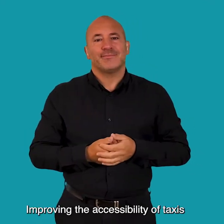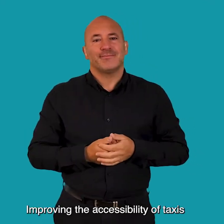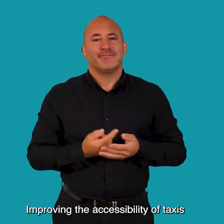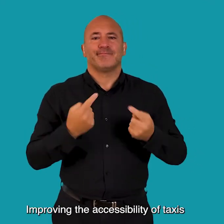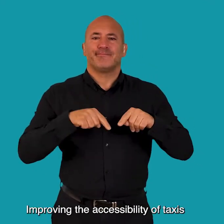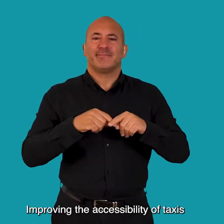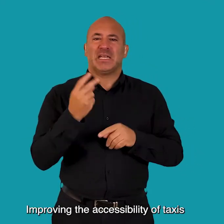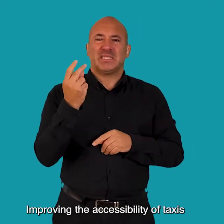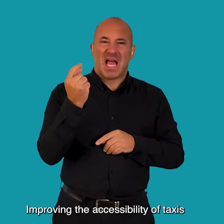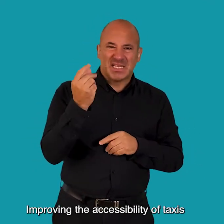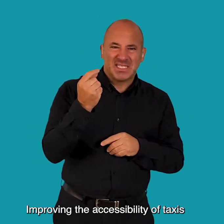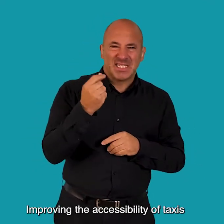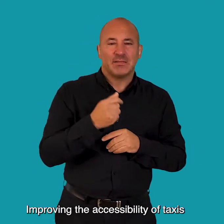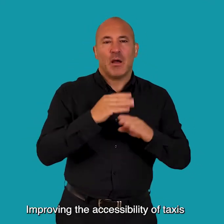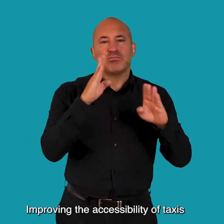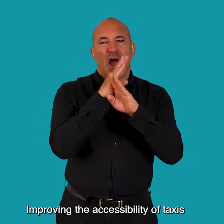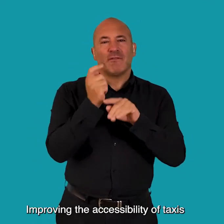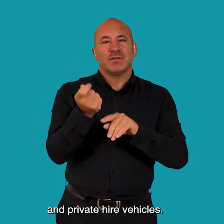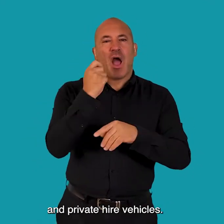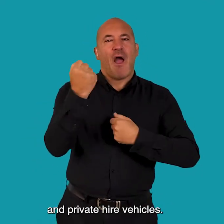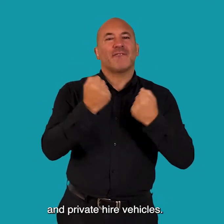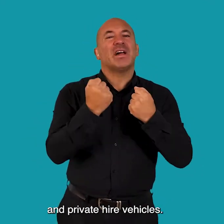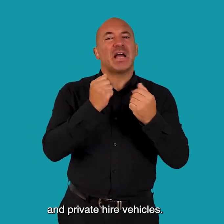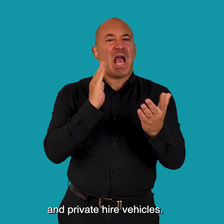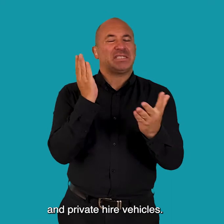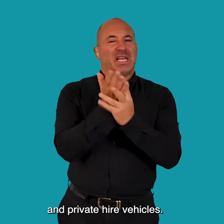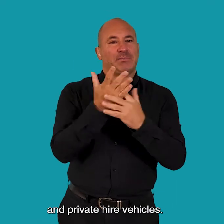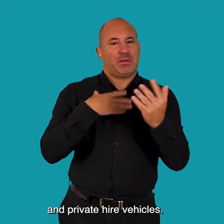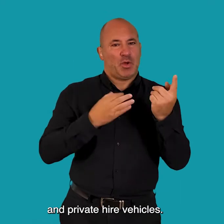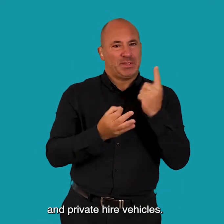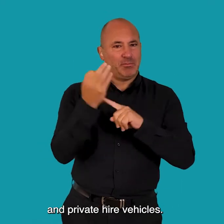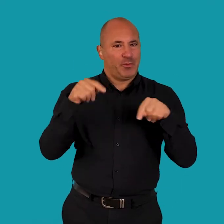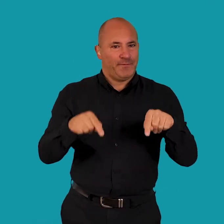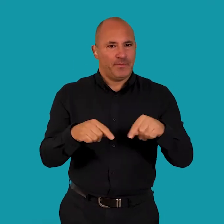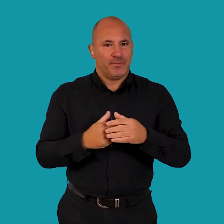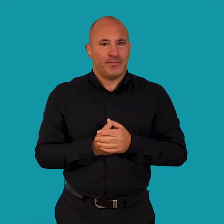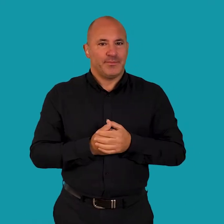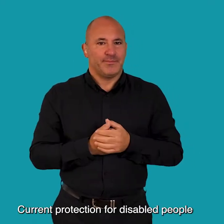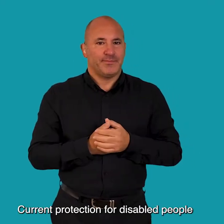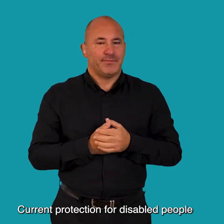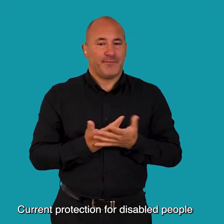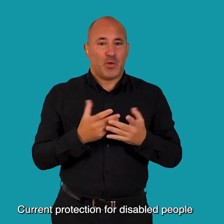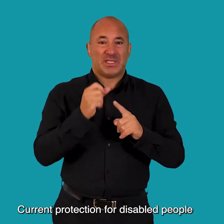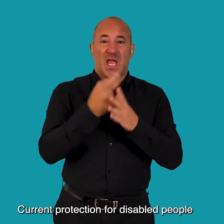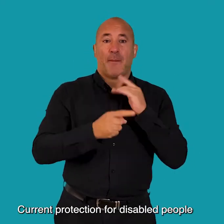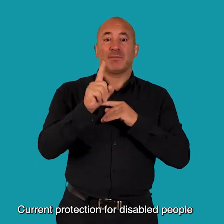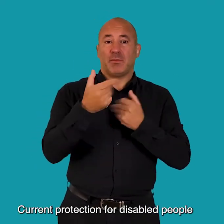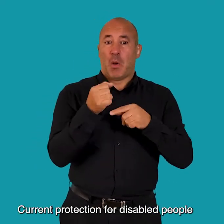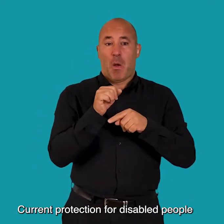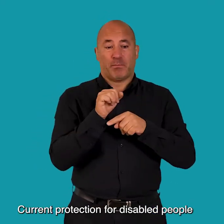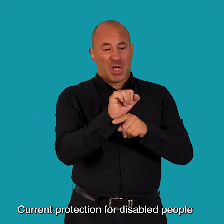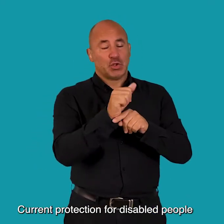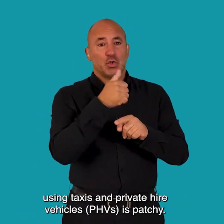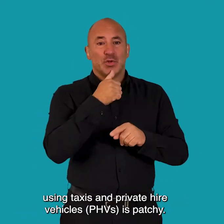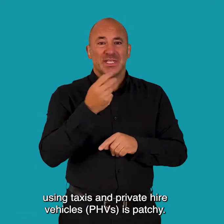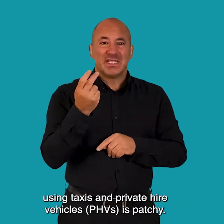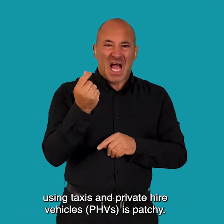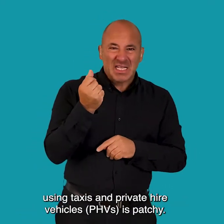Improving the accessibility of taxis and private hire vehicles. Current protection for disabled people using taxis